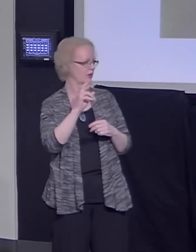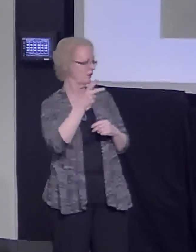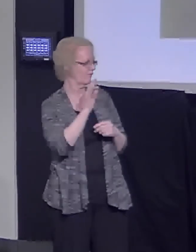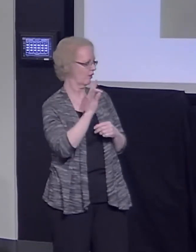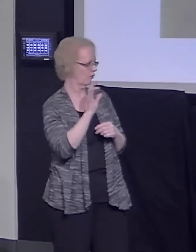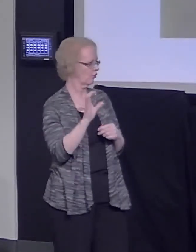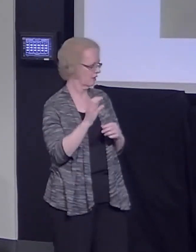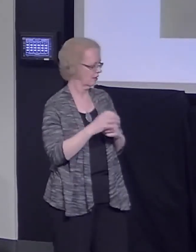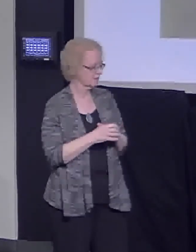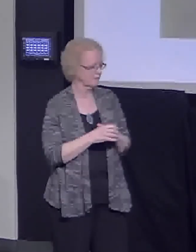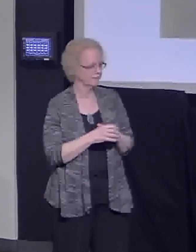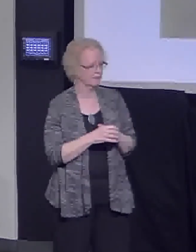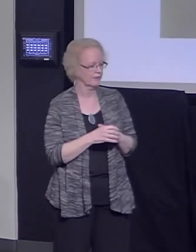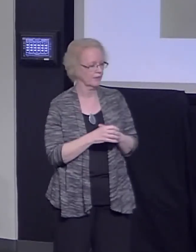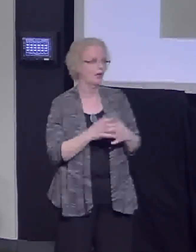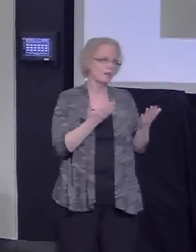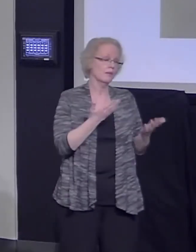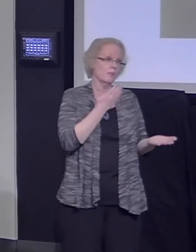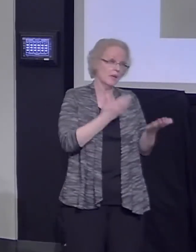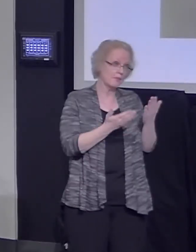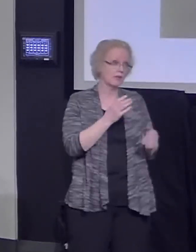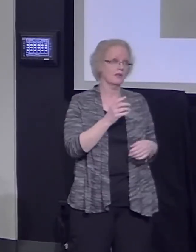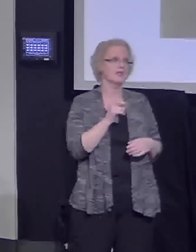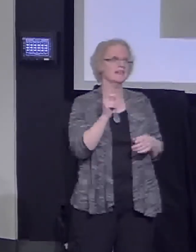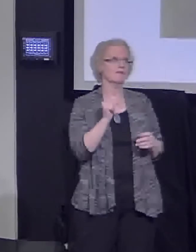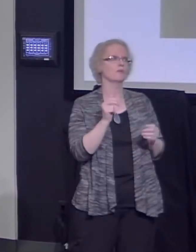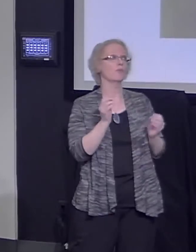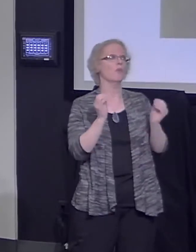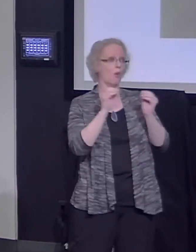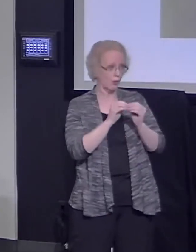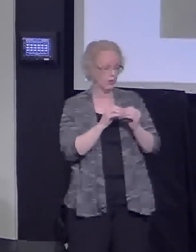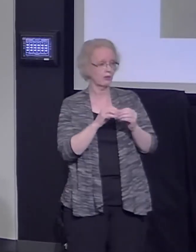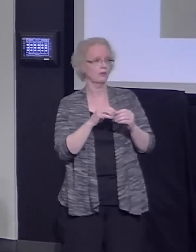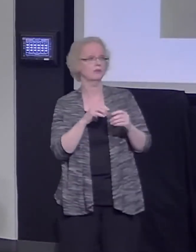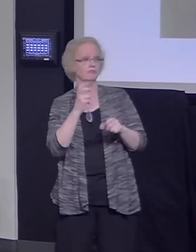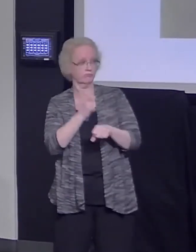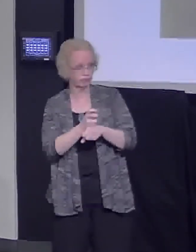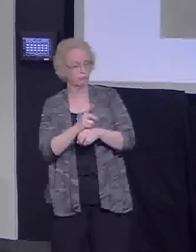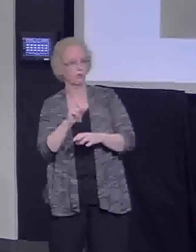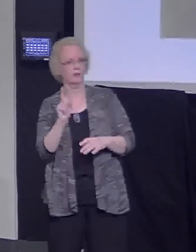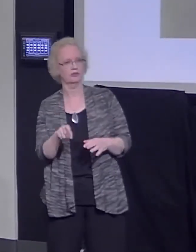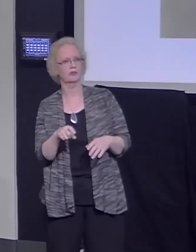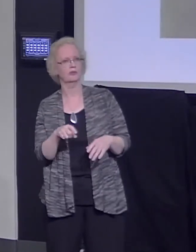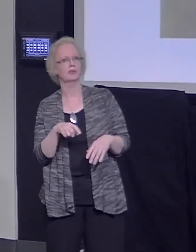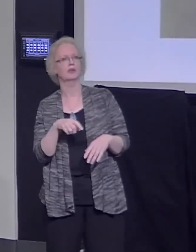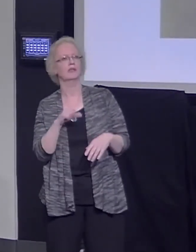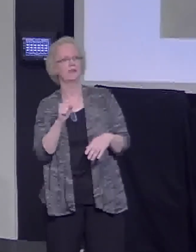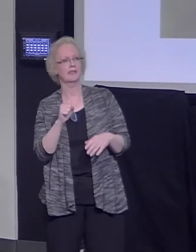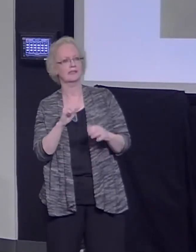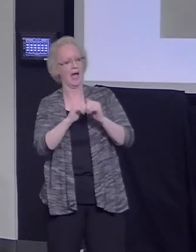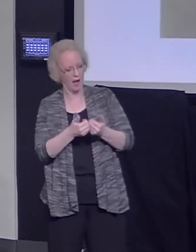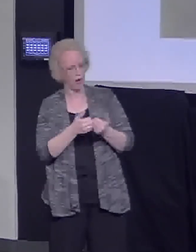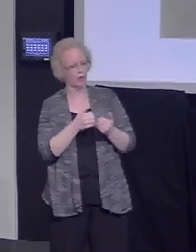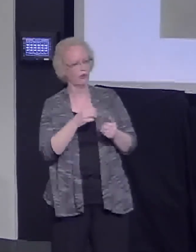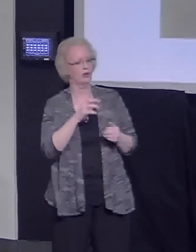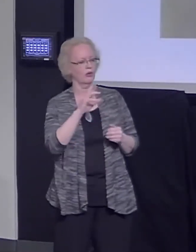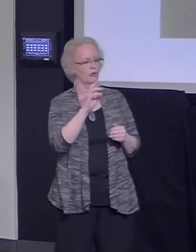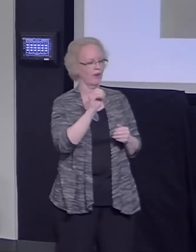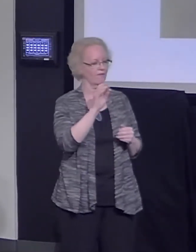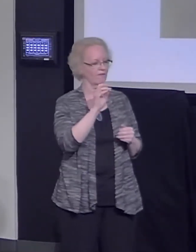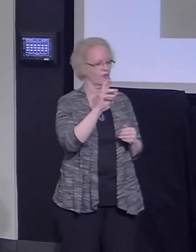The other, maybe even more challenging question is how the referential system works. How do we